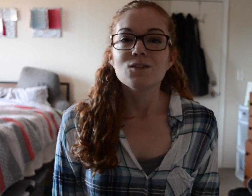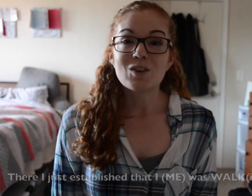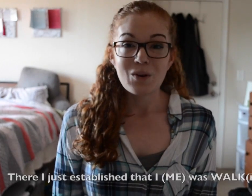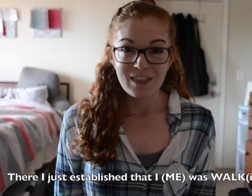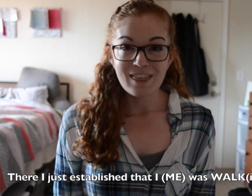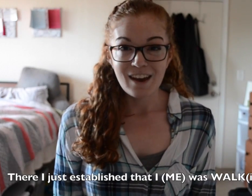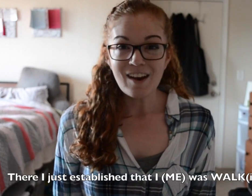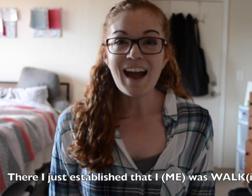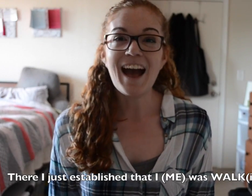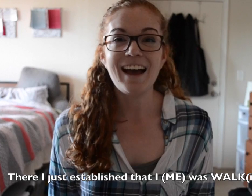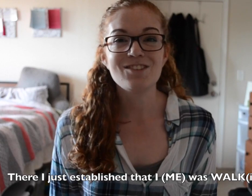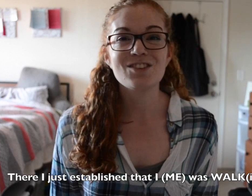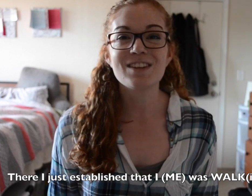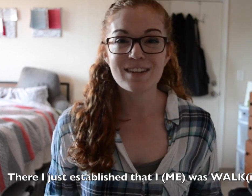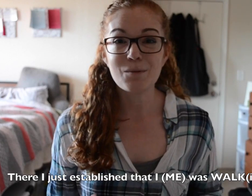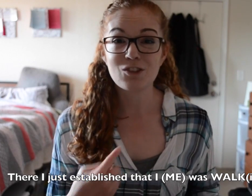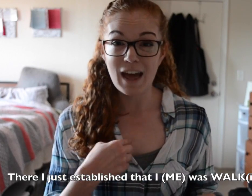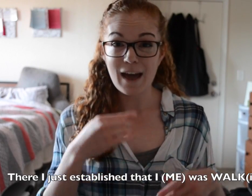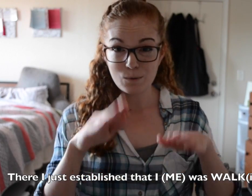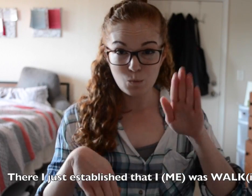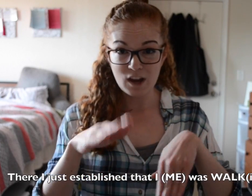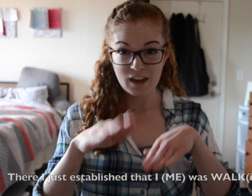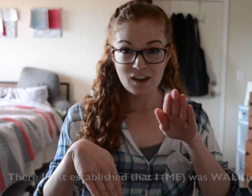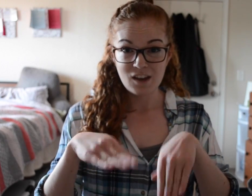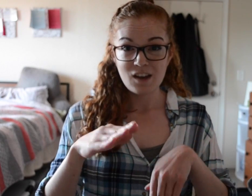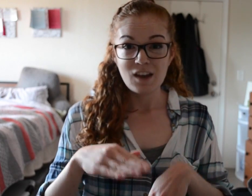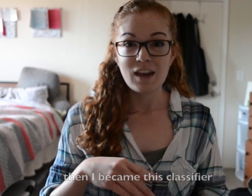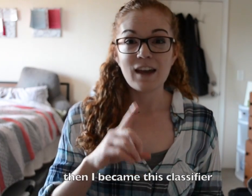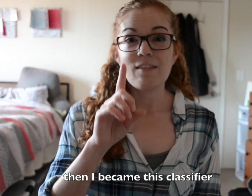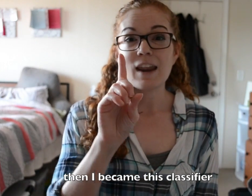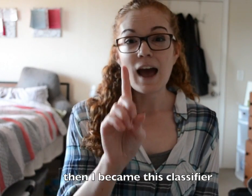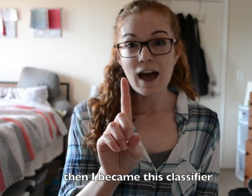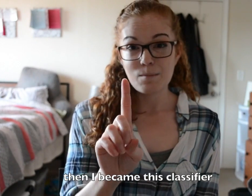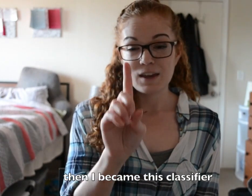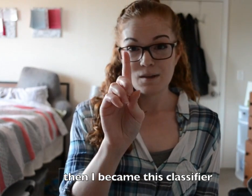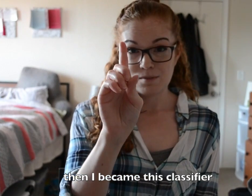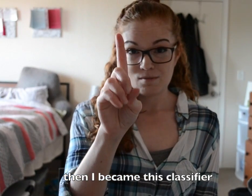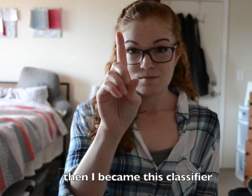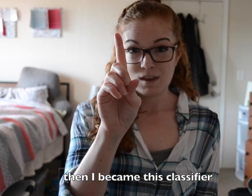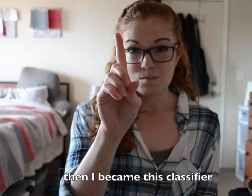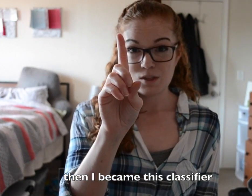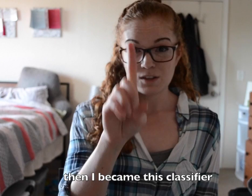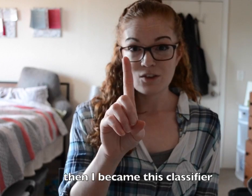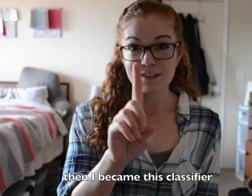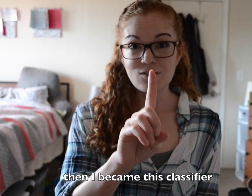so there I just established that I was walking, and then I became this